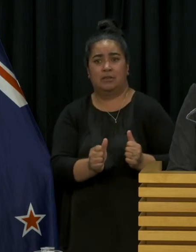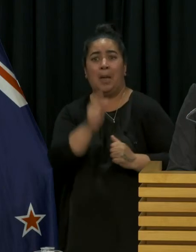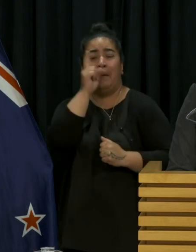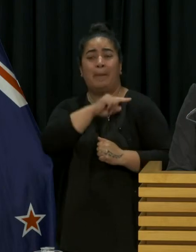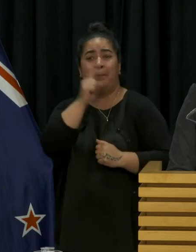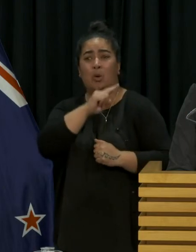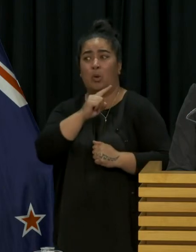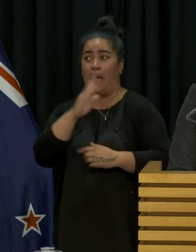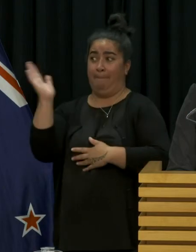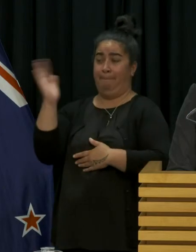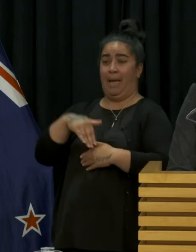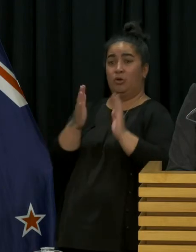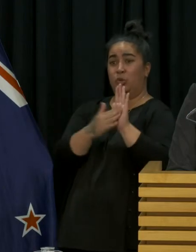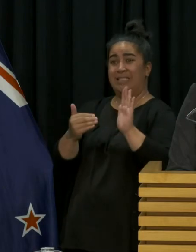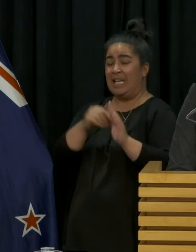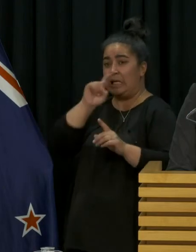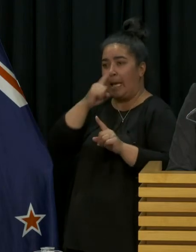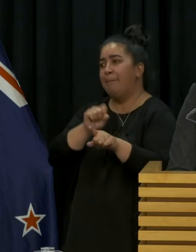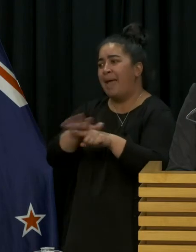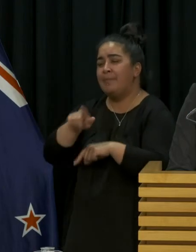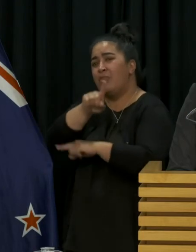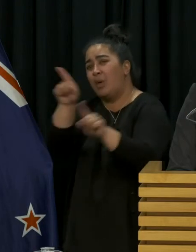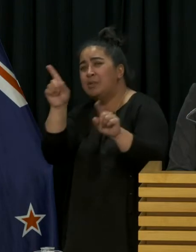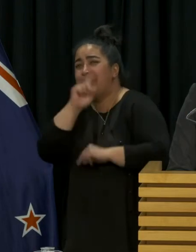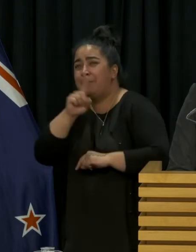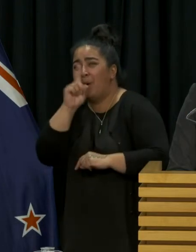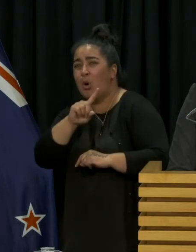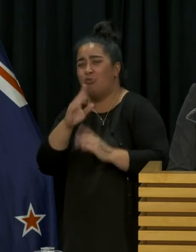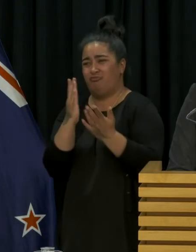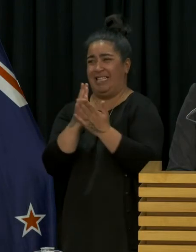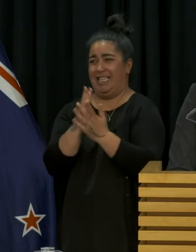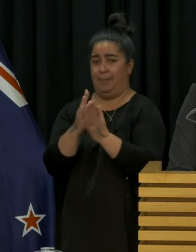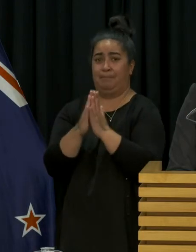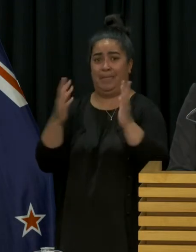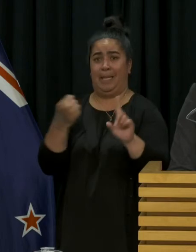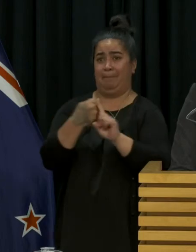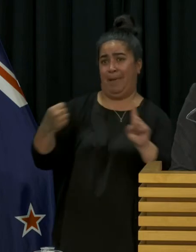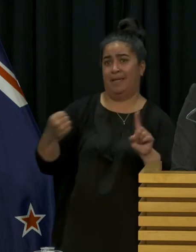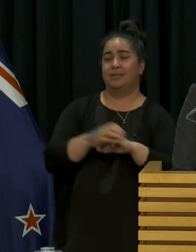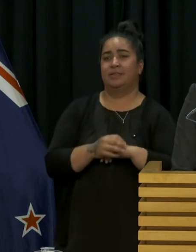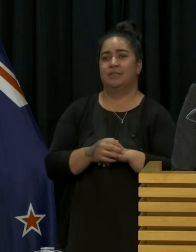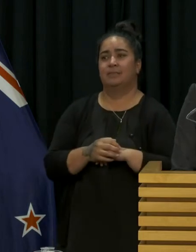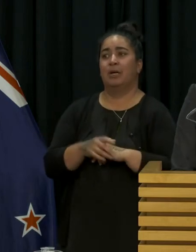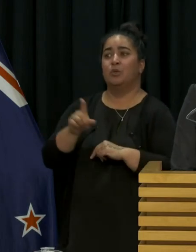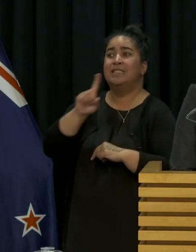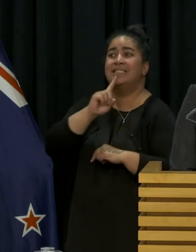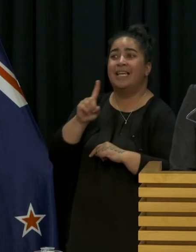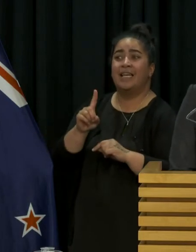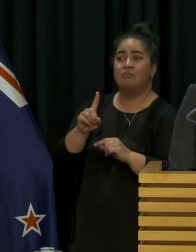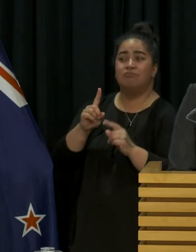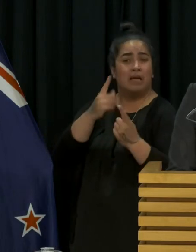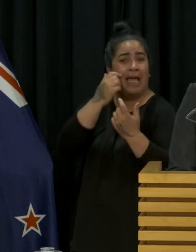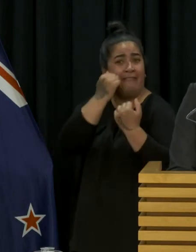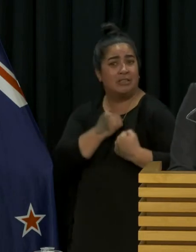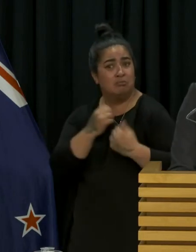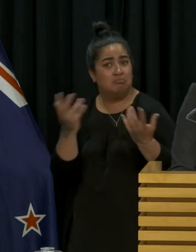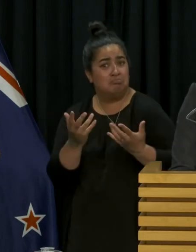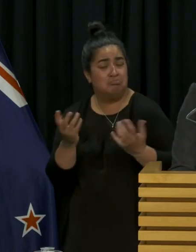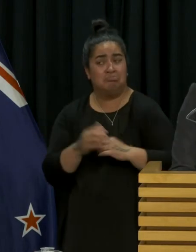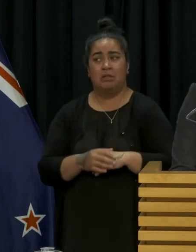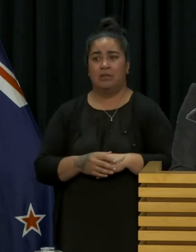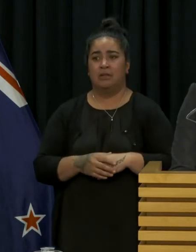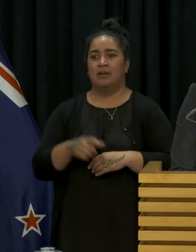blame them, but it will be having an impact. But this morning you said there was no real evidence that returning Kiwis... Not yet. And so look, I keep